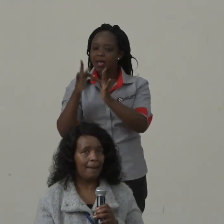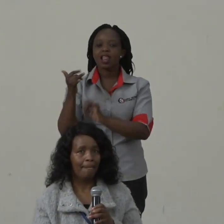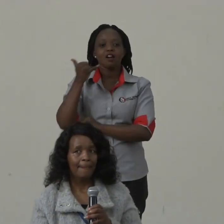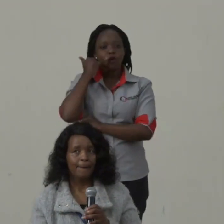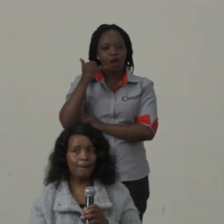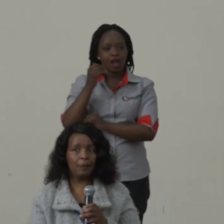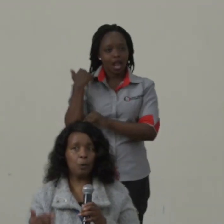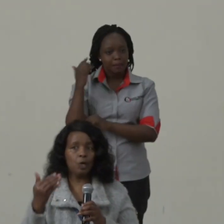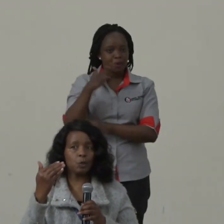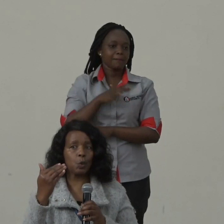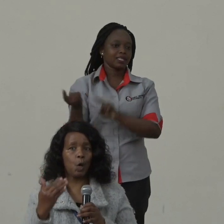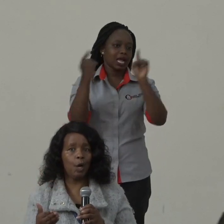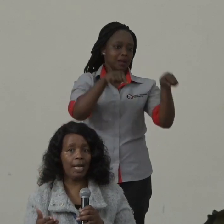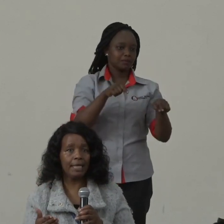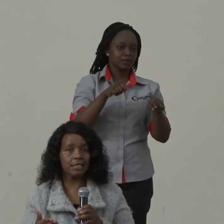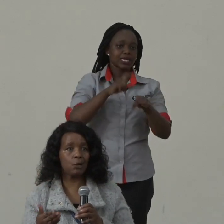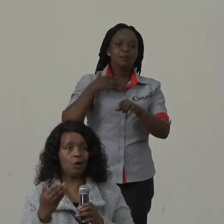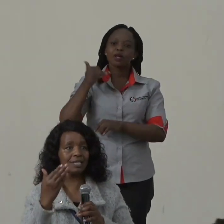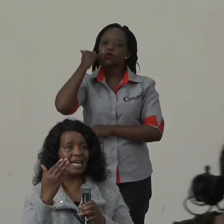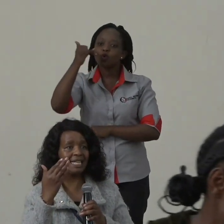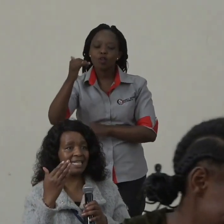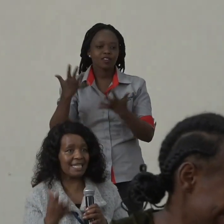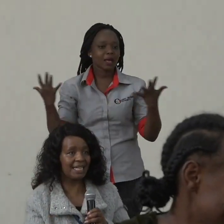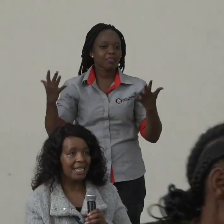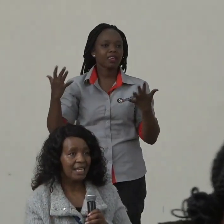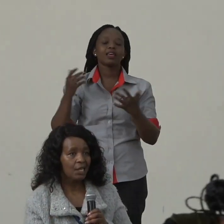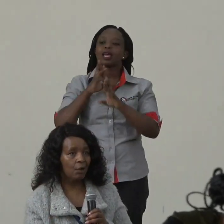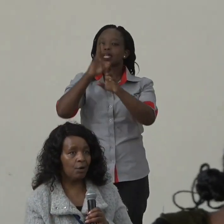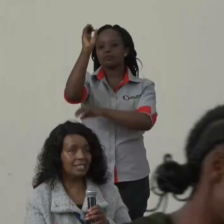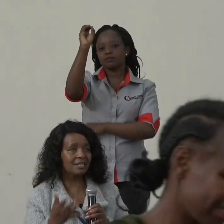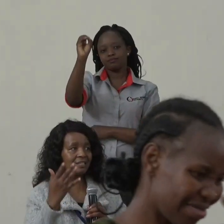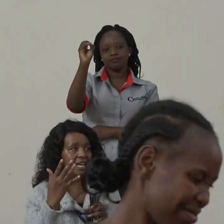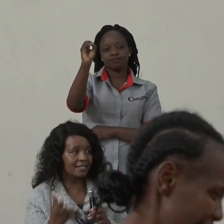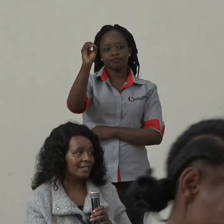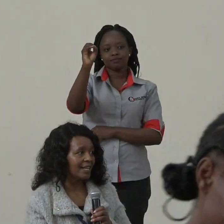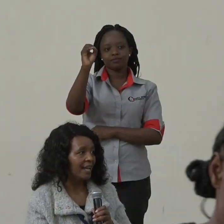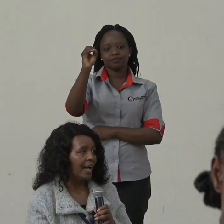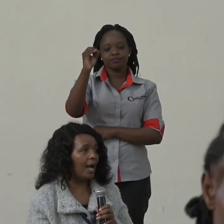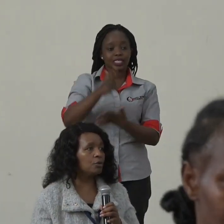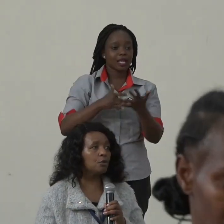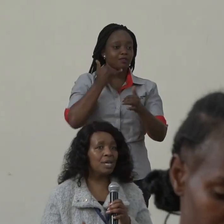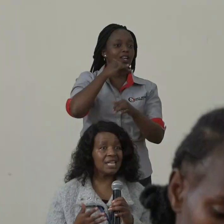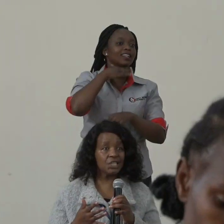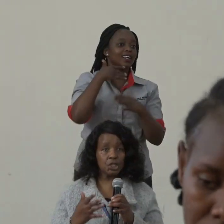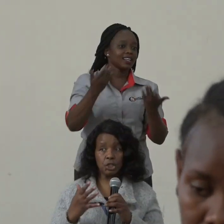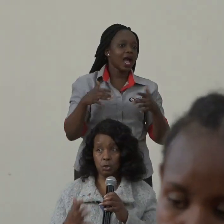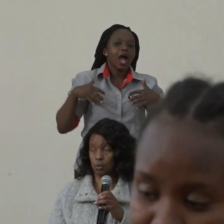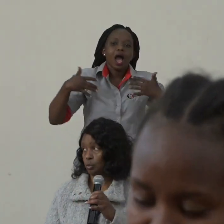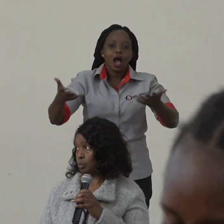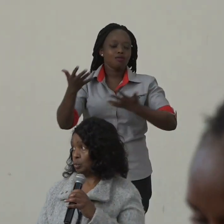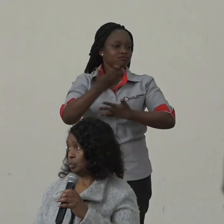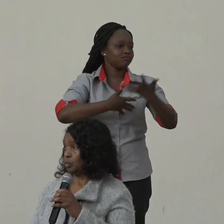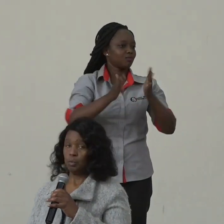number. When we want to call, it goes unanswered or it is dead. How do we reach